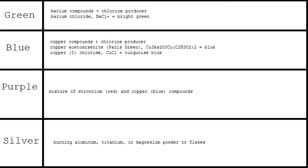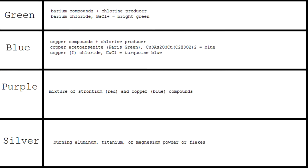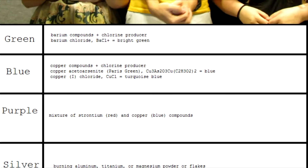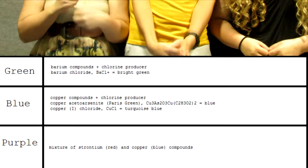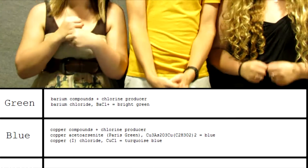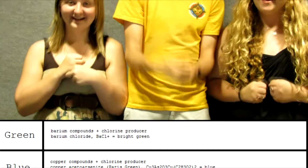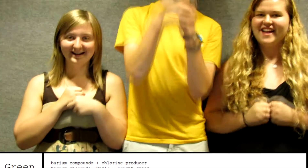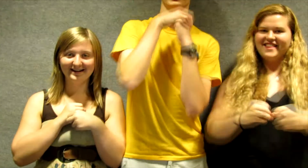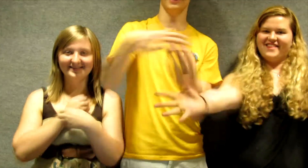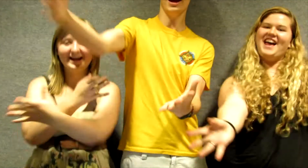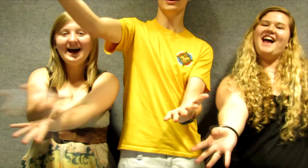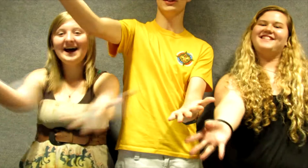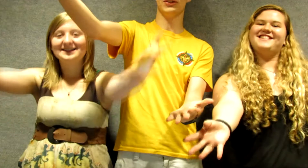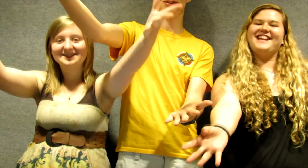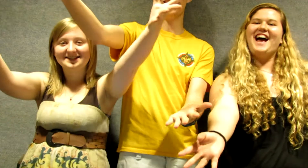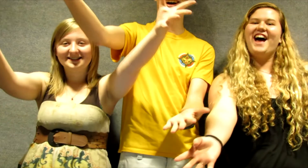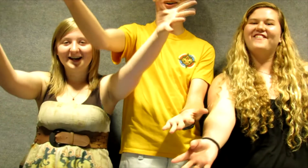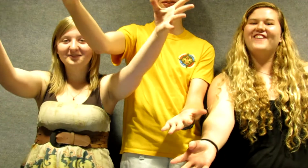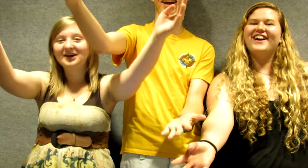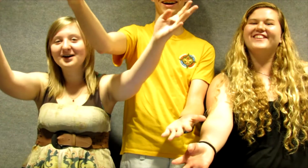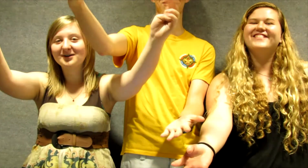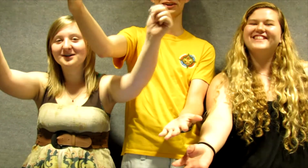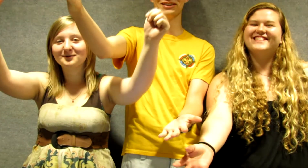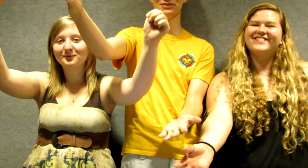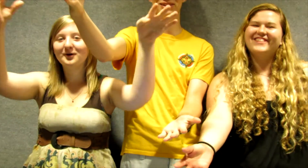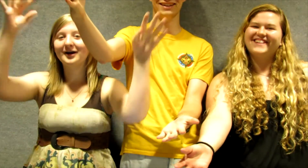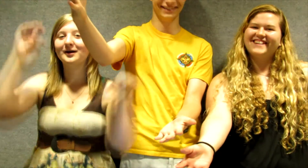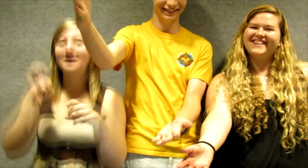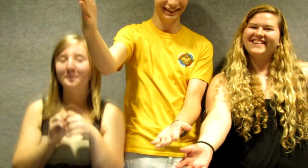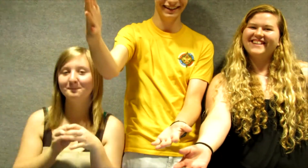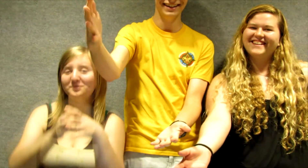aluminum. And that's how fireworks work.